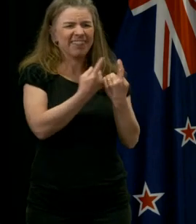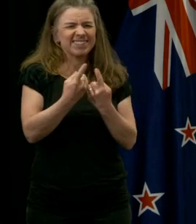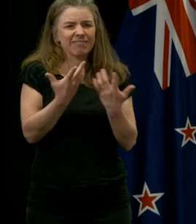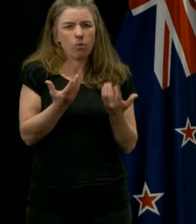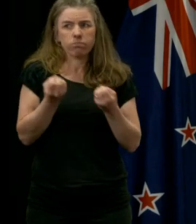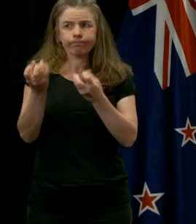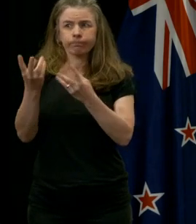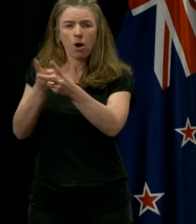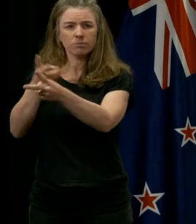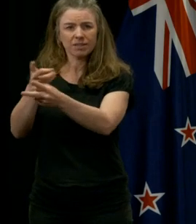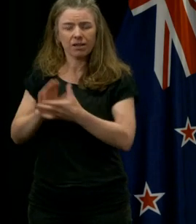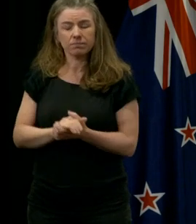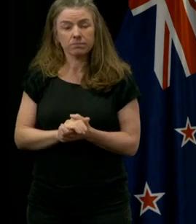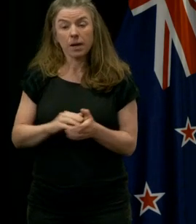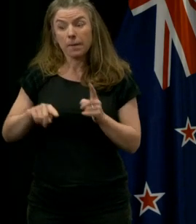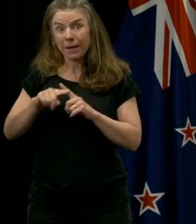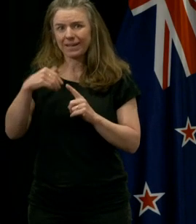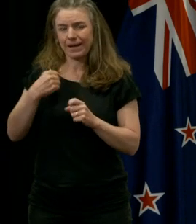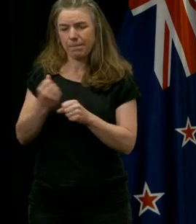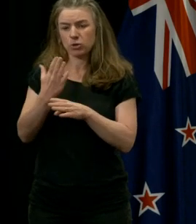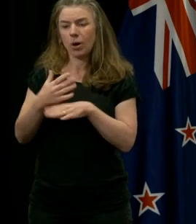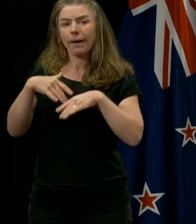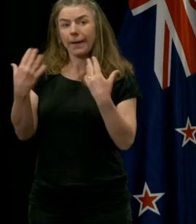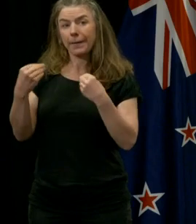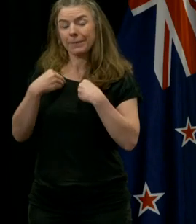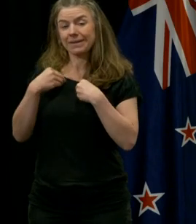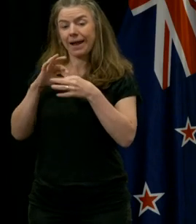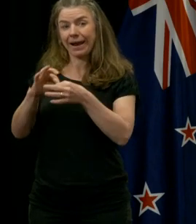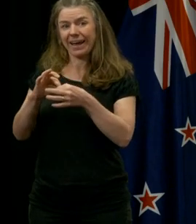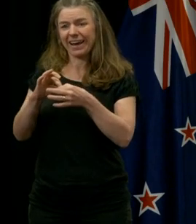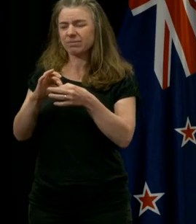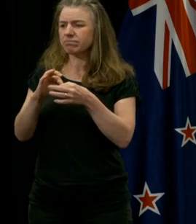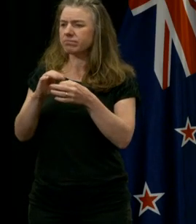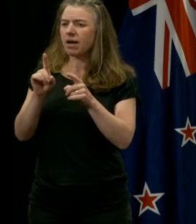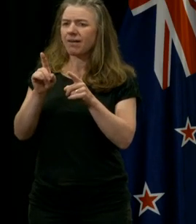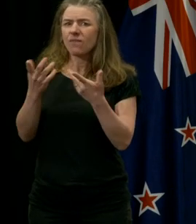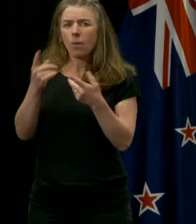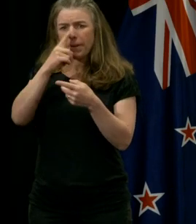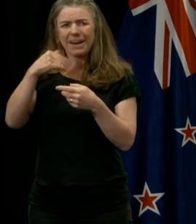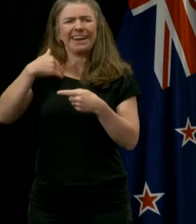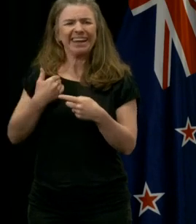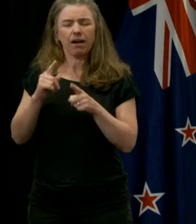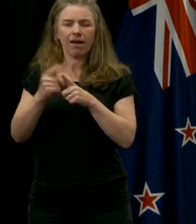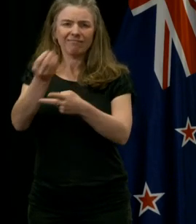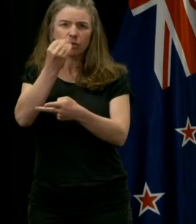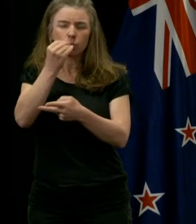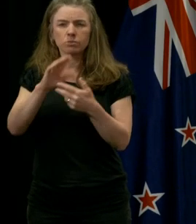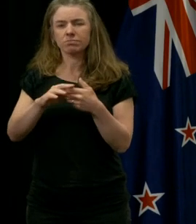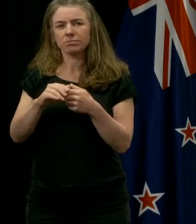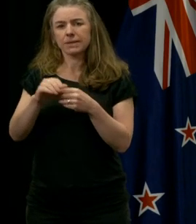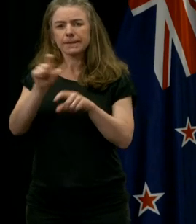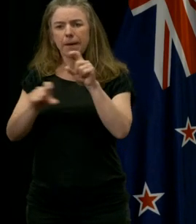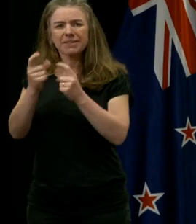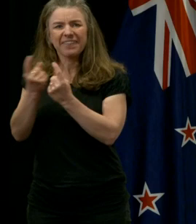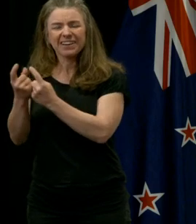must ensure the necessities of life for New Zealanders. They have to be able to access pharmaceutical products, food, and